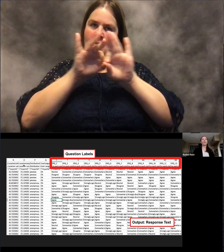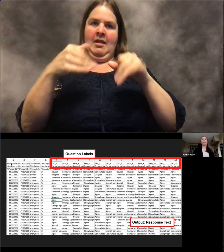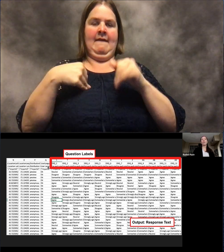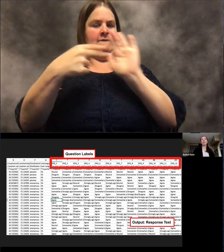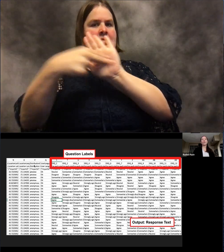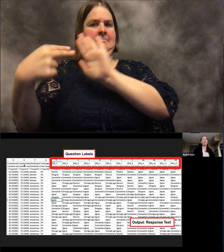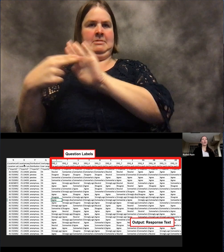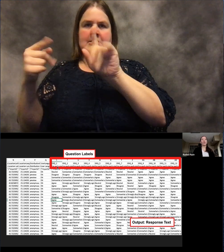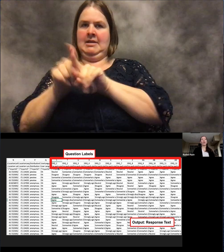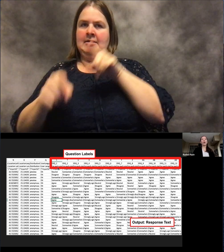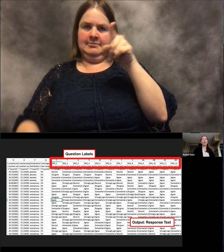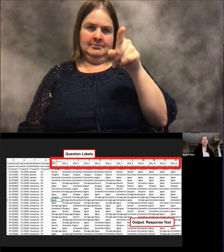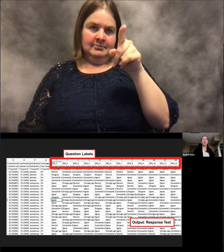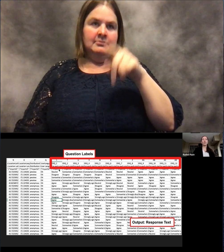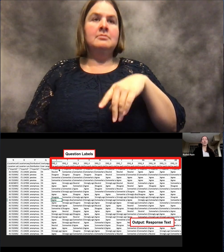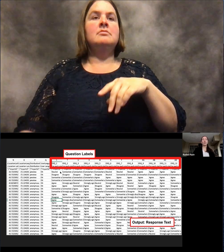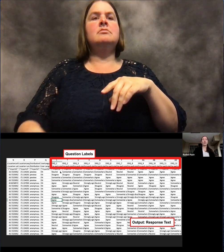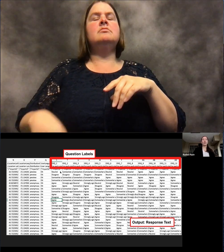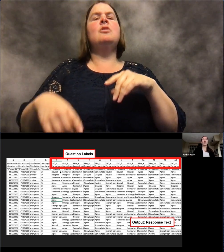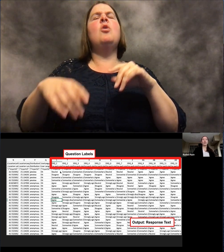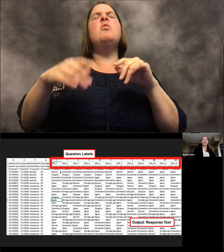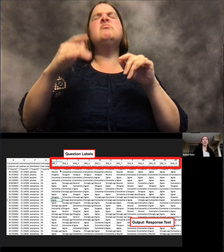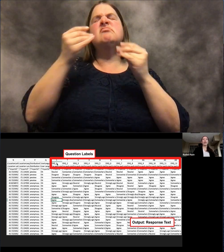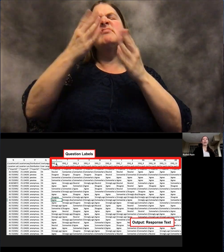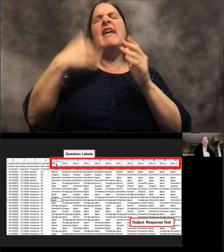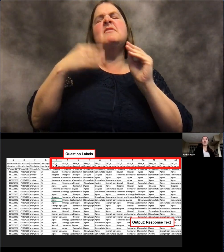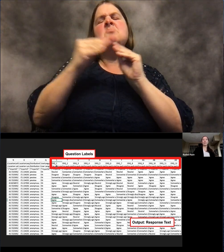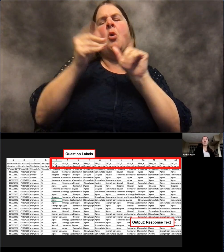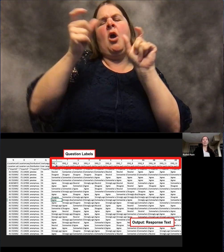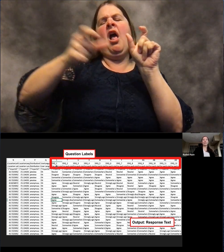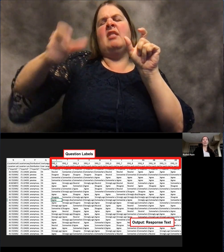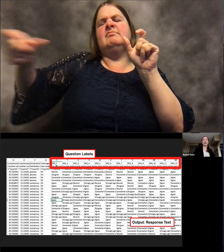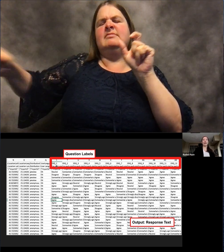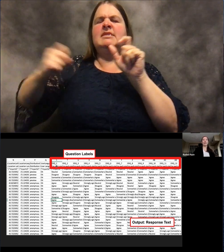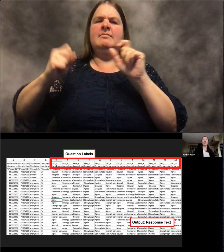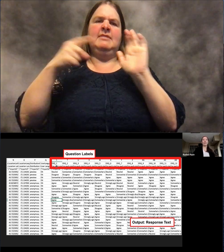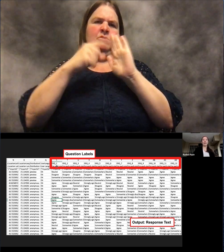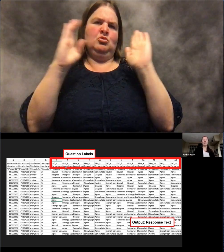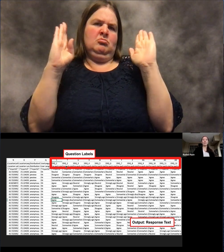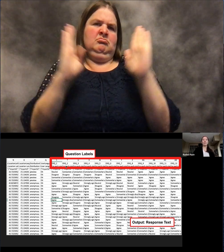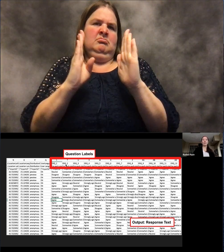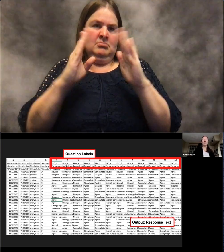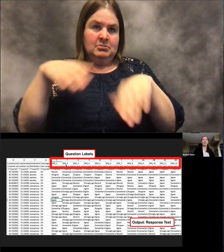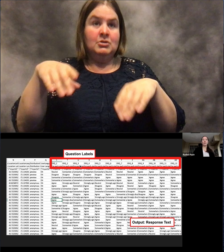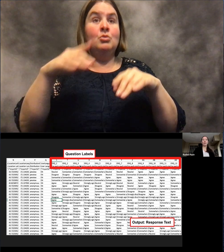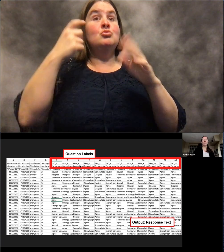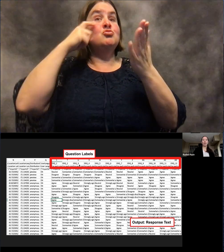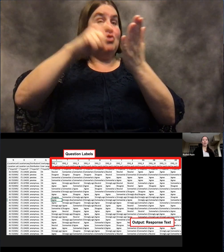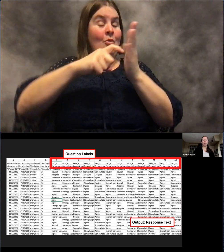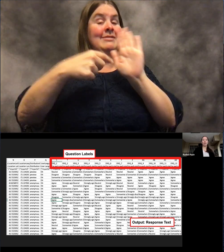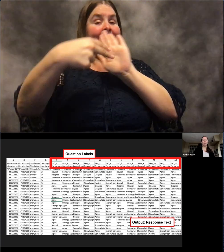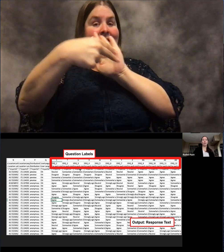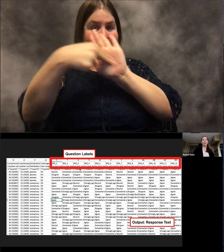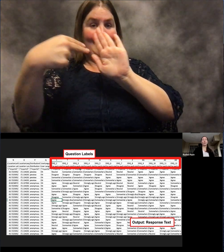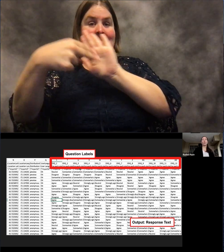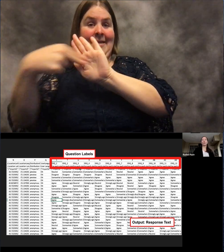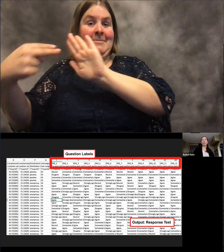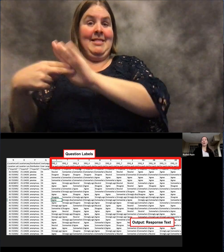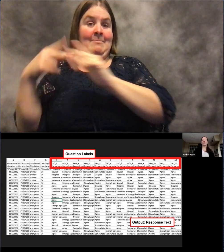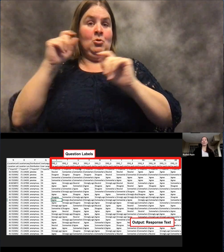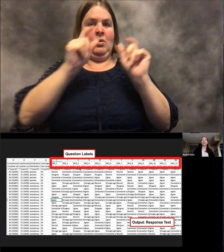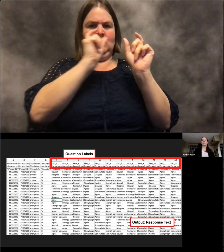So there are a number of different other columns, and I specifically have named these questions